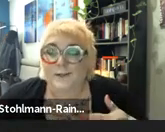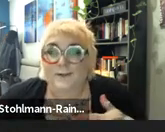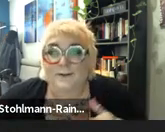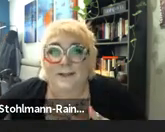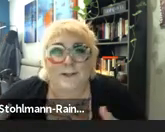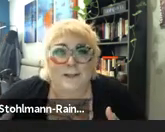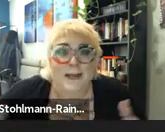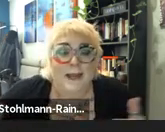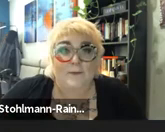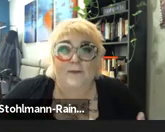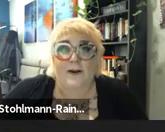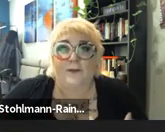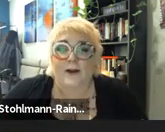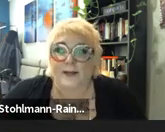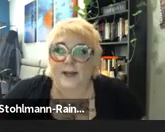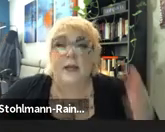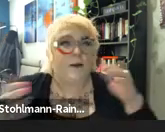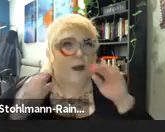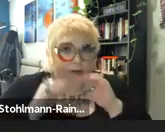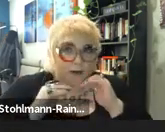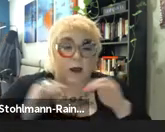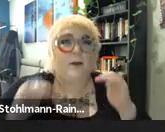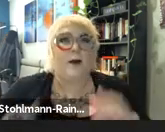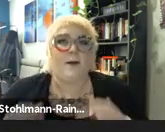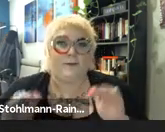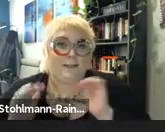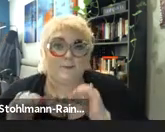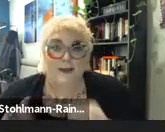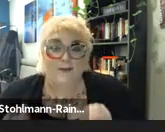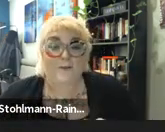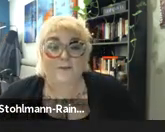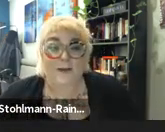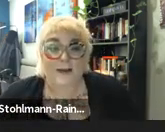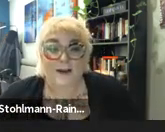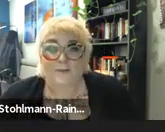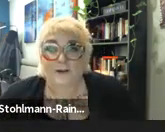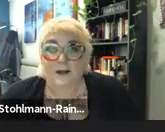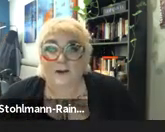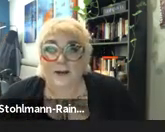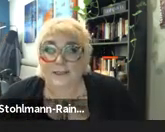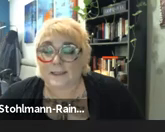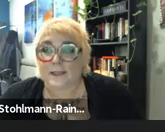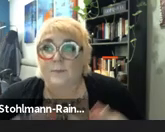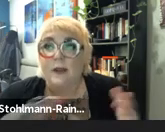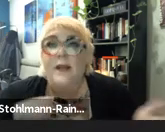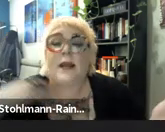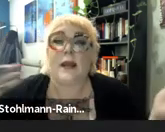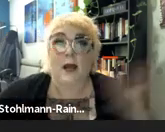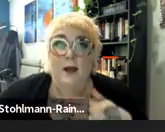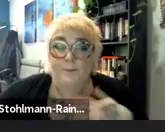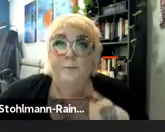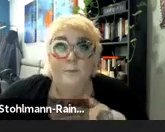conversations about what this looks like and we've already funded not very well i want to say we have not funded very well our crisis system